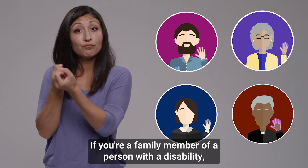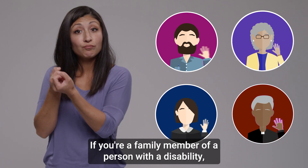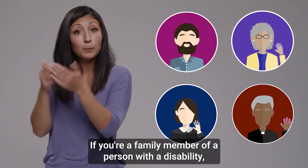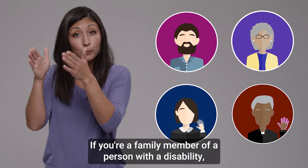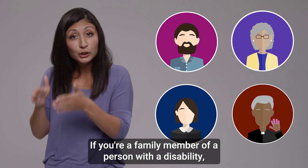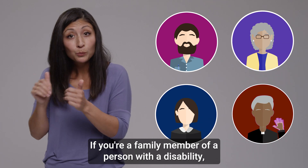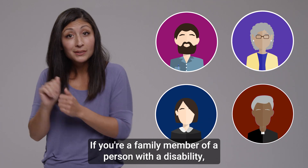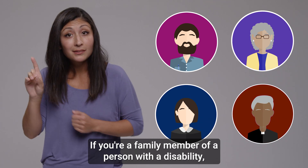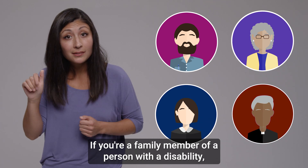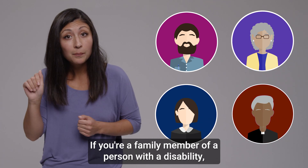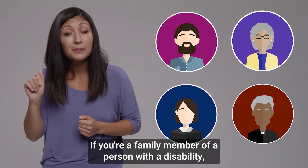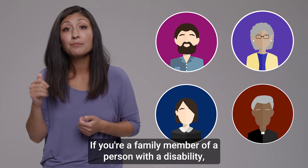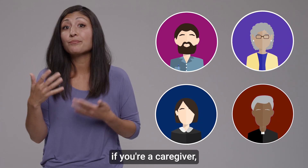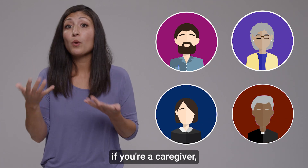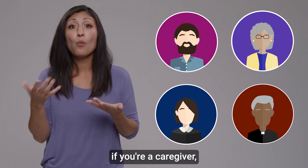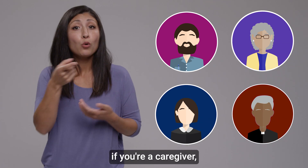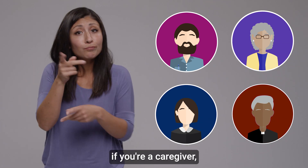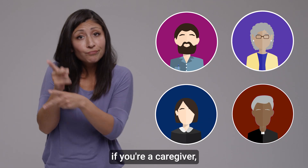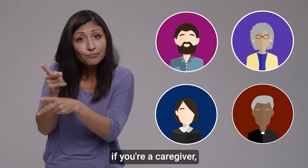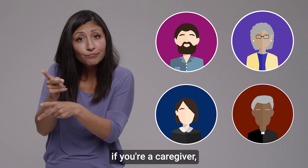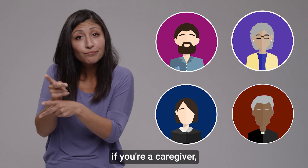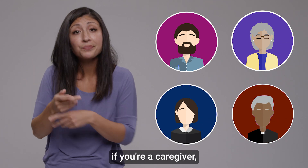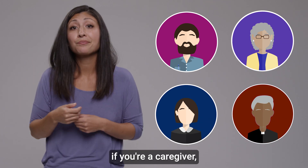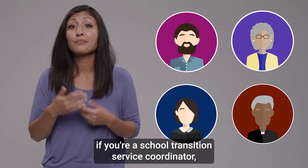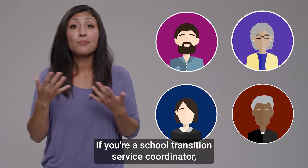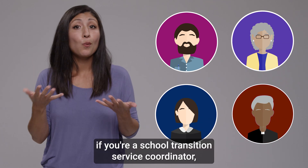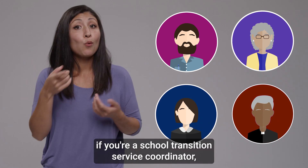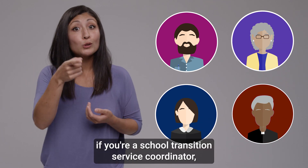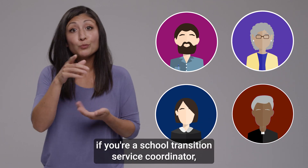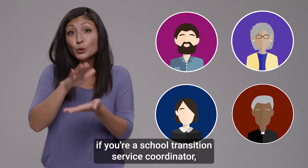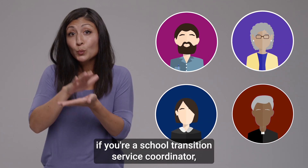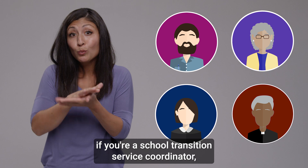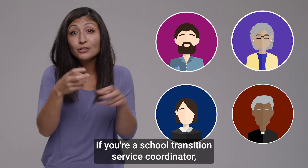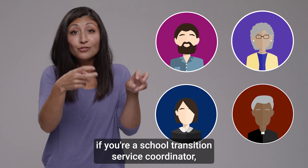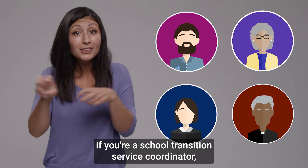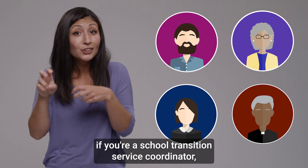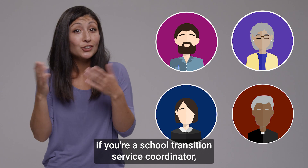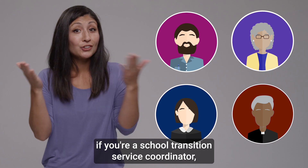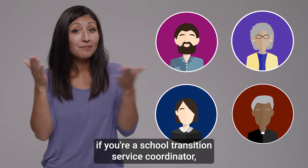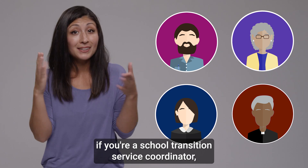of a person with a disability, if you're a caregiver, if you're a school transition service